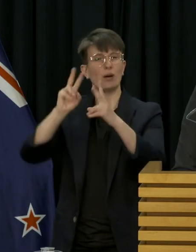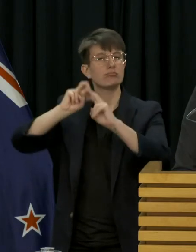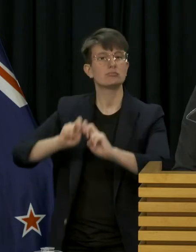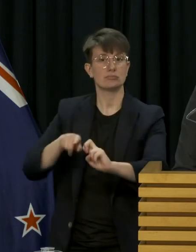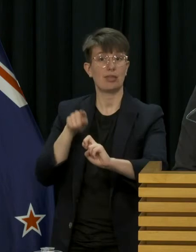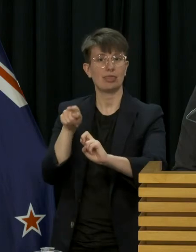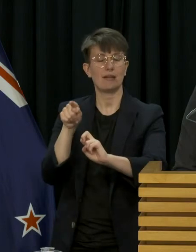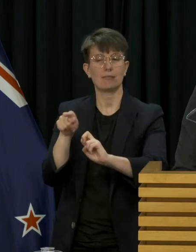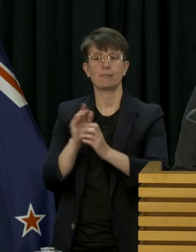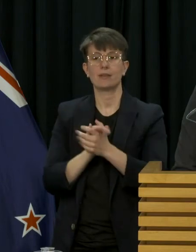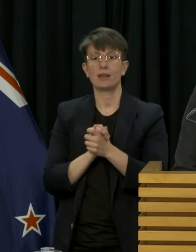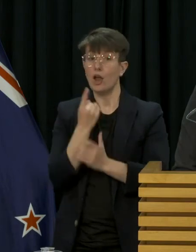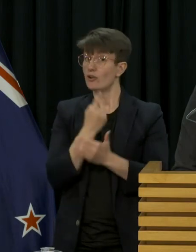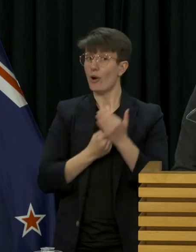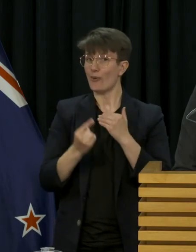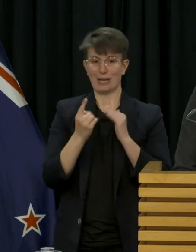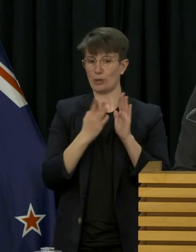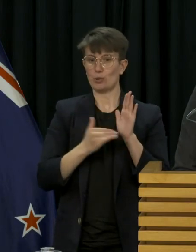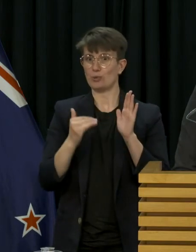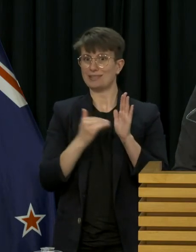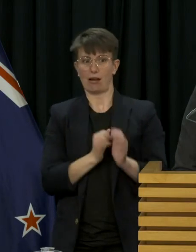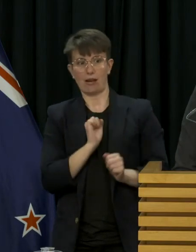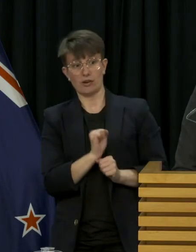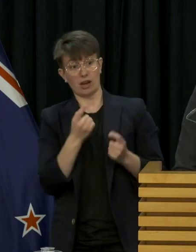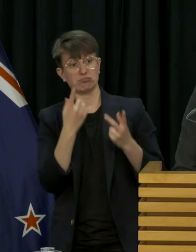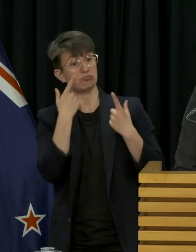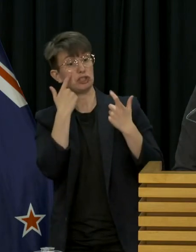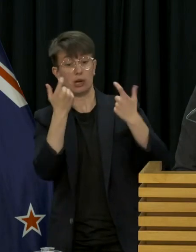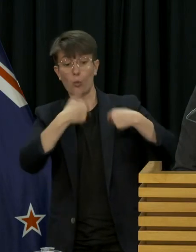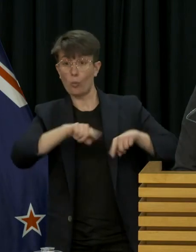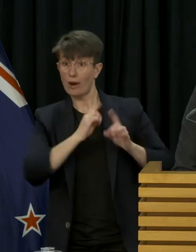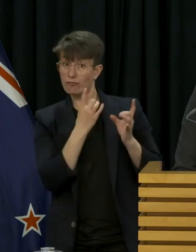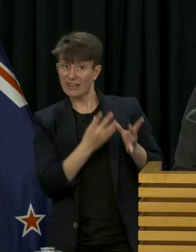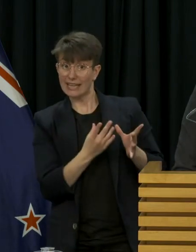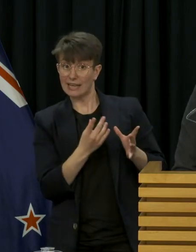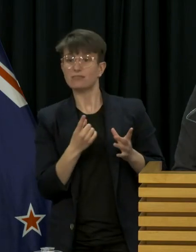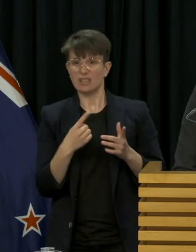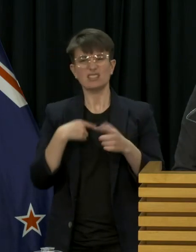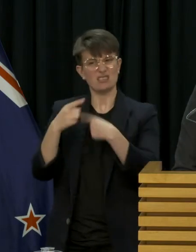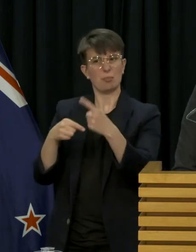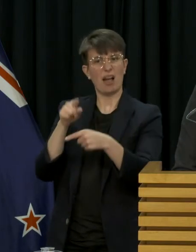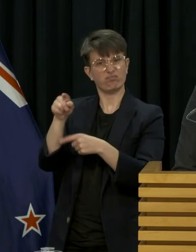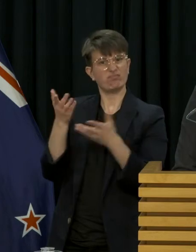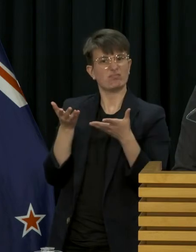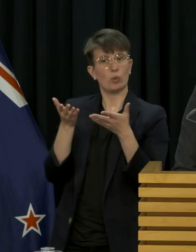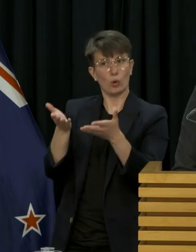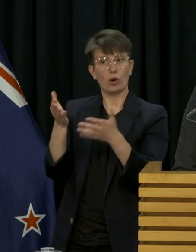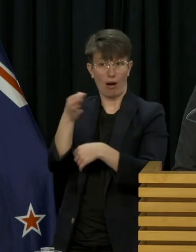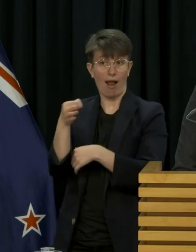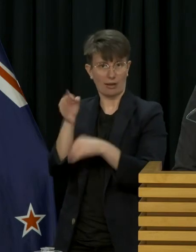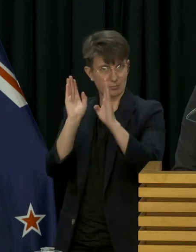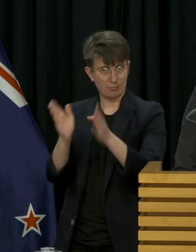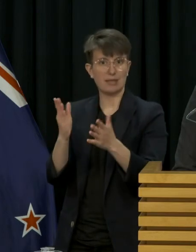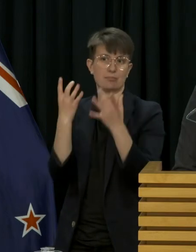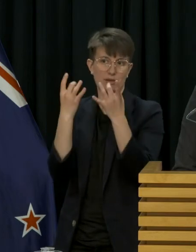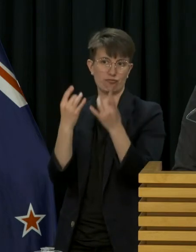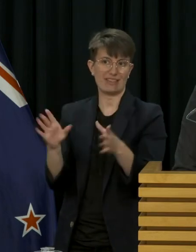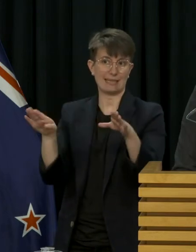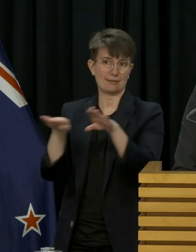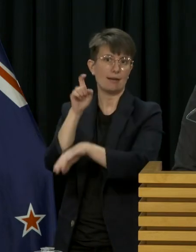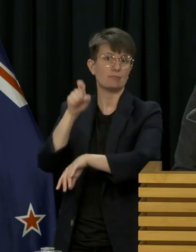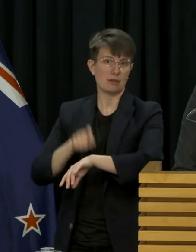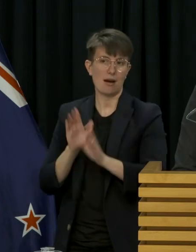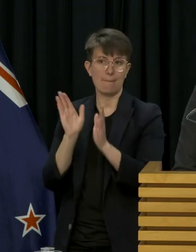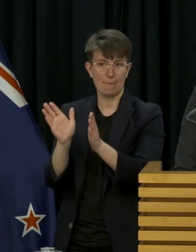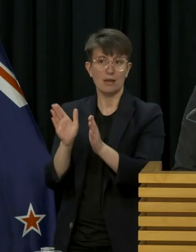just about New Zealand being ready. This is predominantly also about the Cook Islands being ready. We will be in a situation where we'll